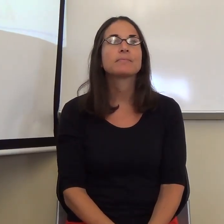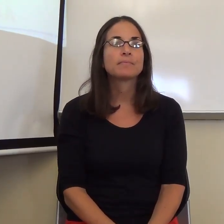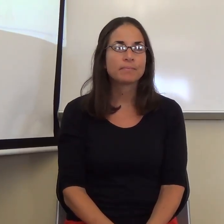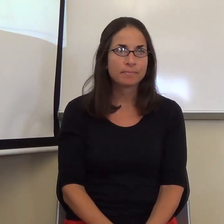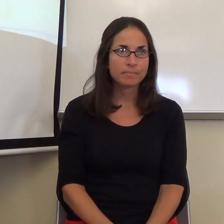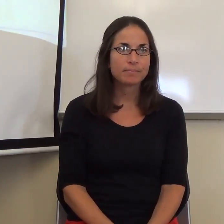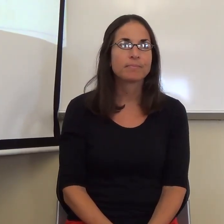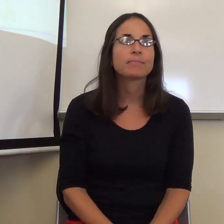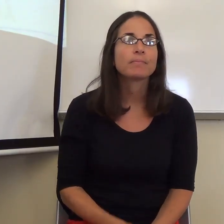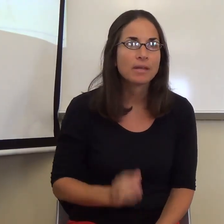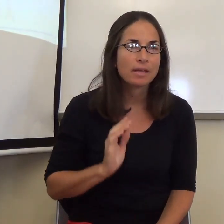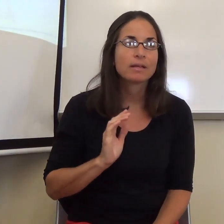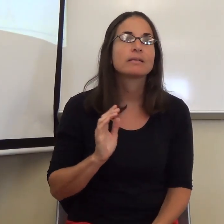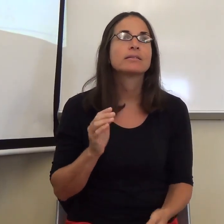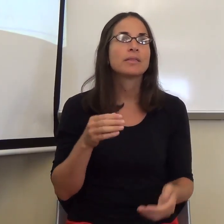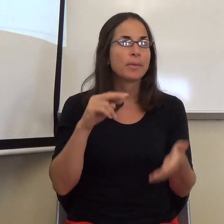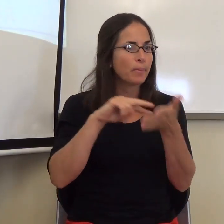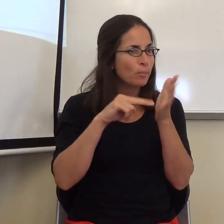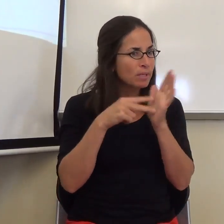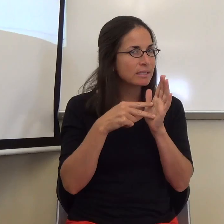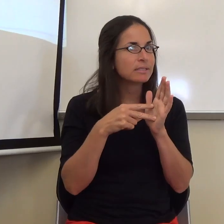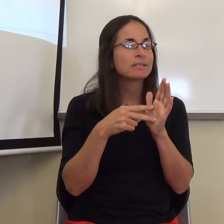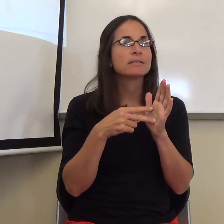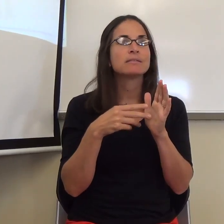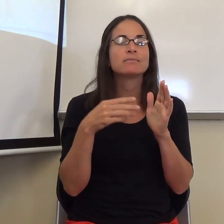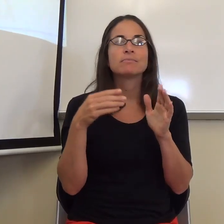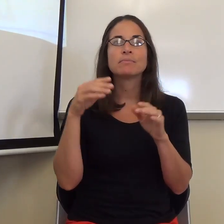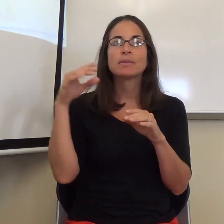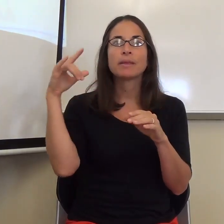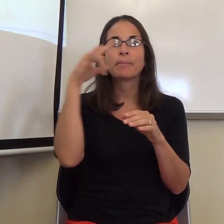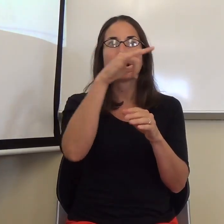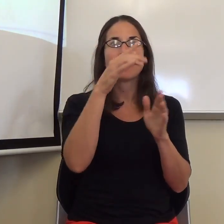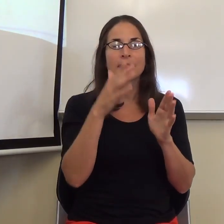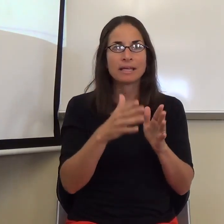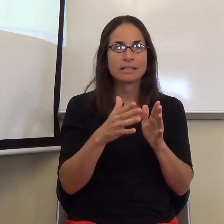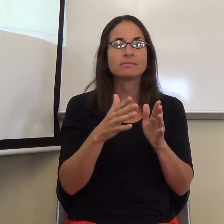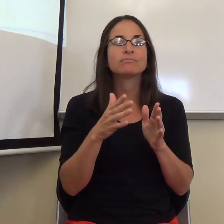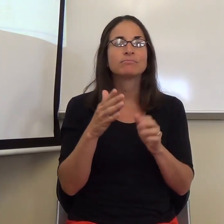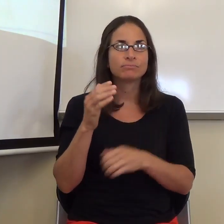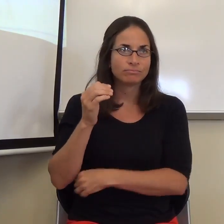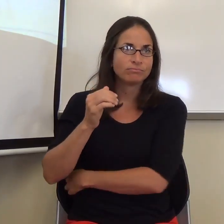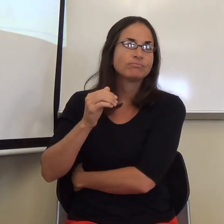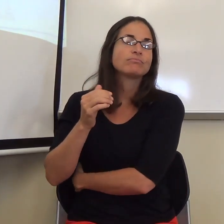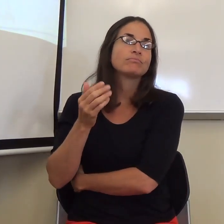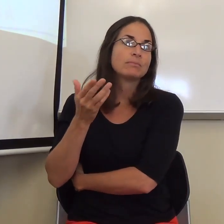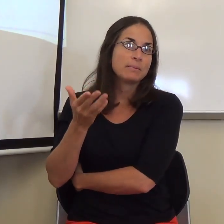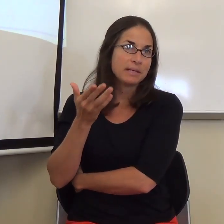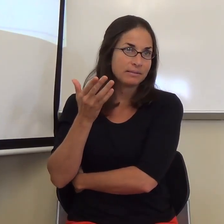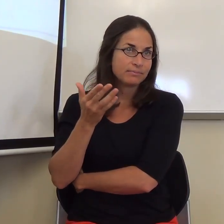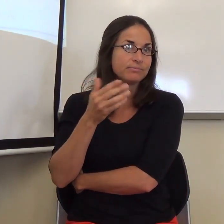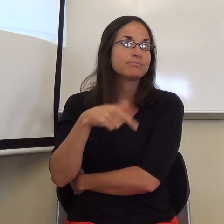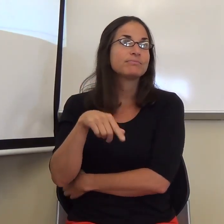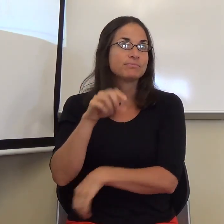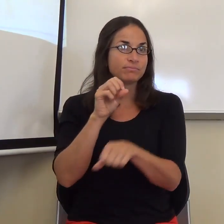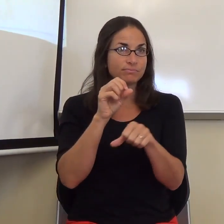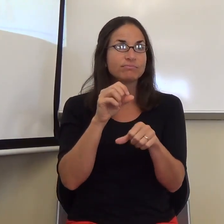was the purpose? okay, yeah, that the pilots were in on, the people who were flying the plane at the time were somebody who was in on